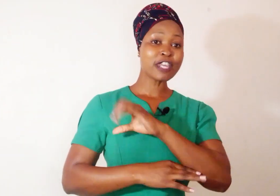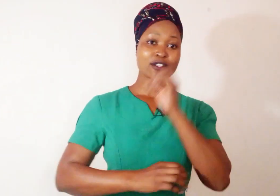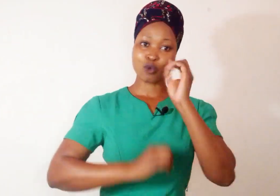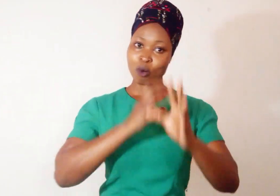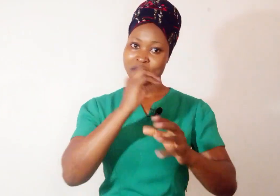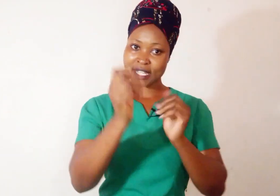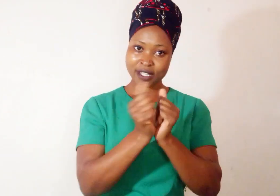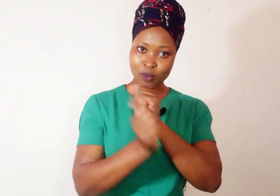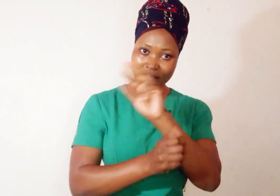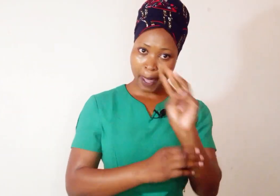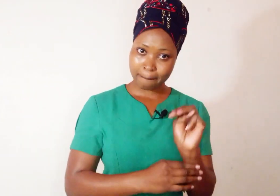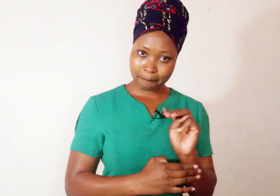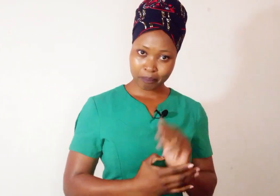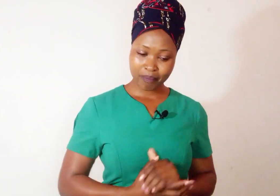to communicate with them.